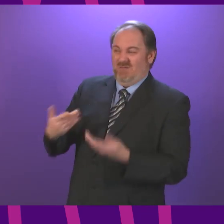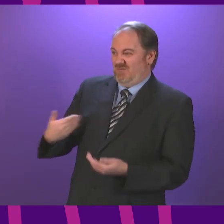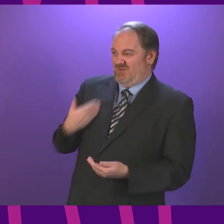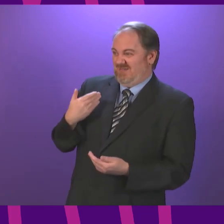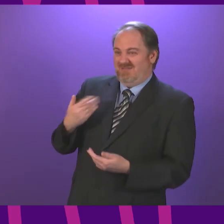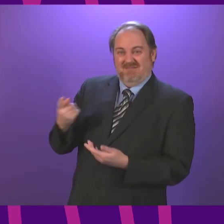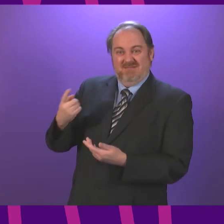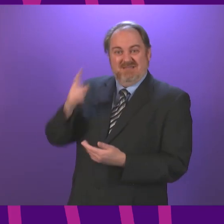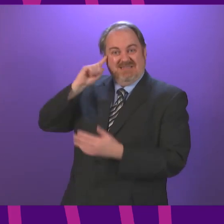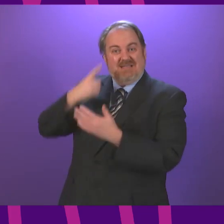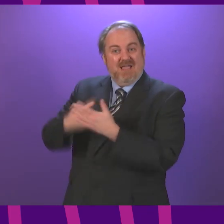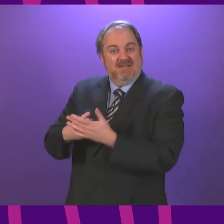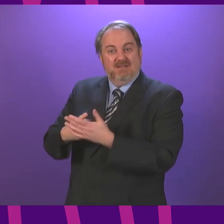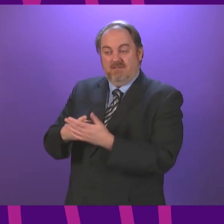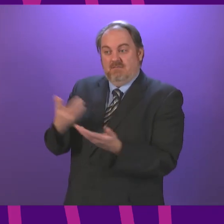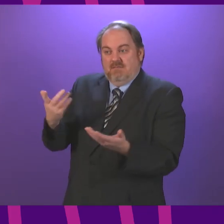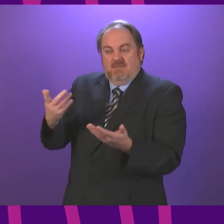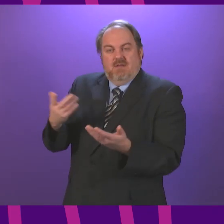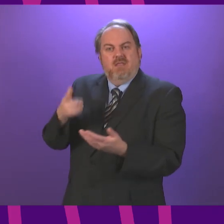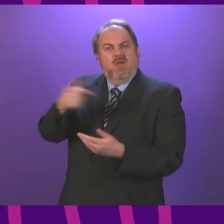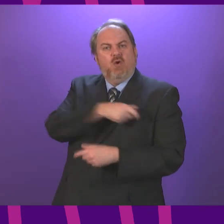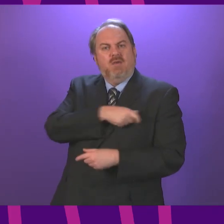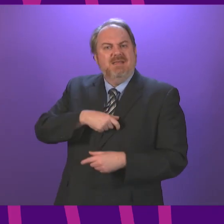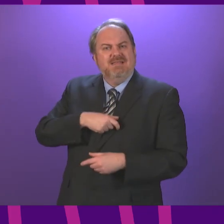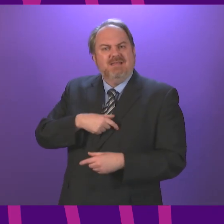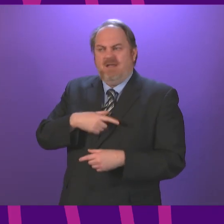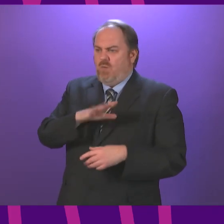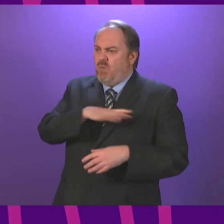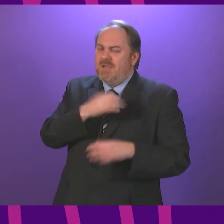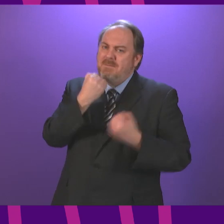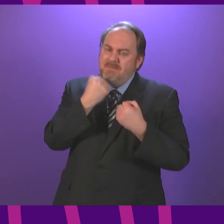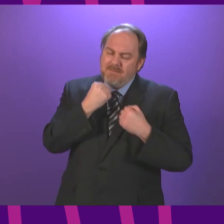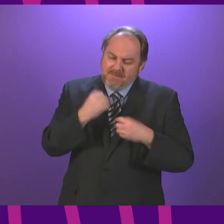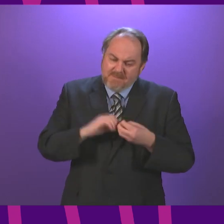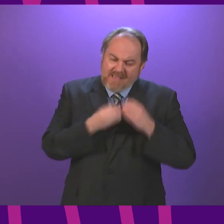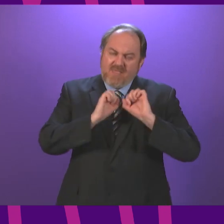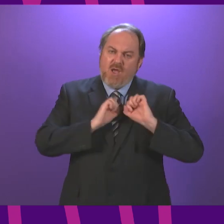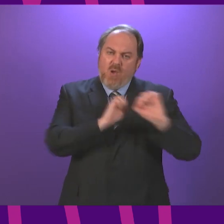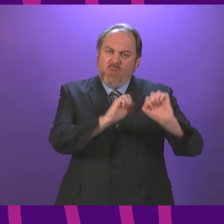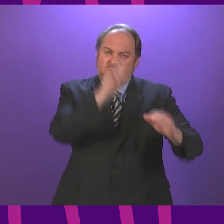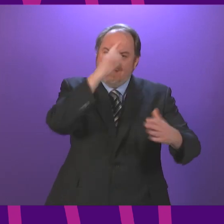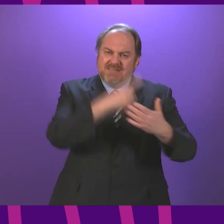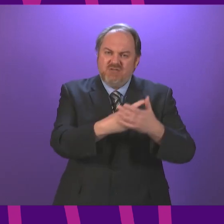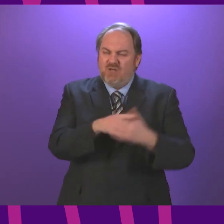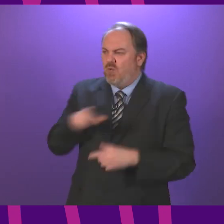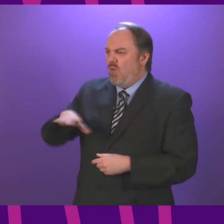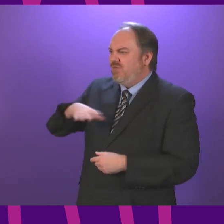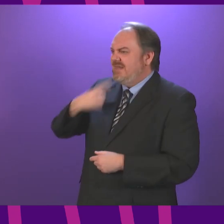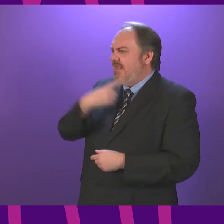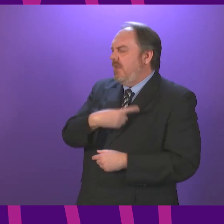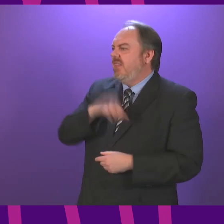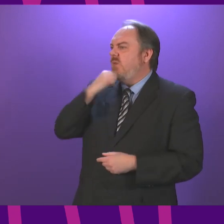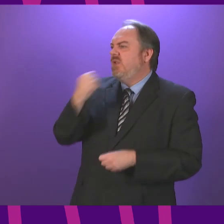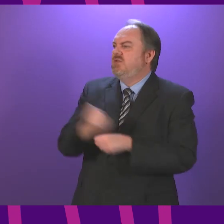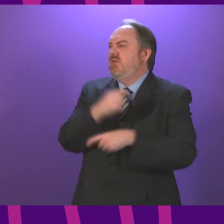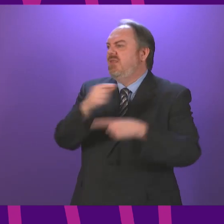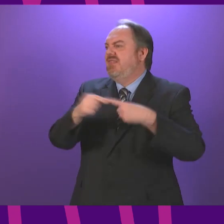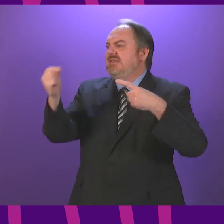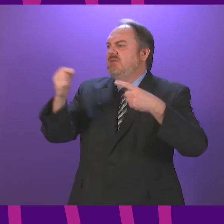prejudged the outcome of the independent inquiry into the ministerial code. This is just about desperate